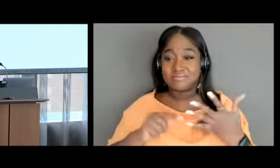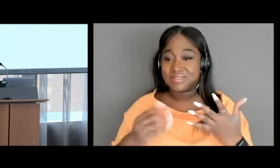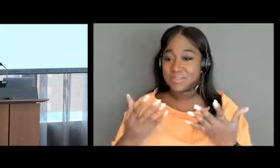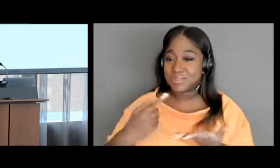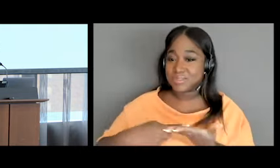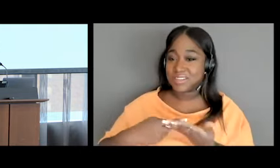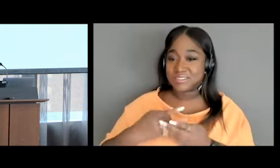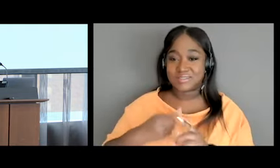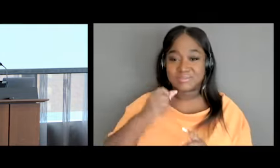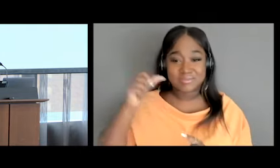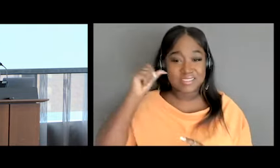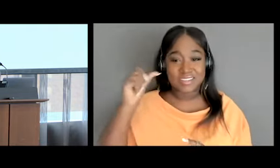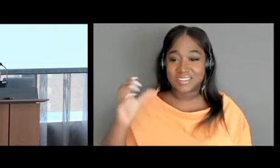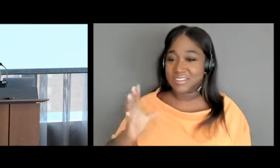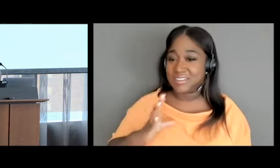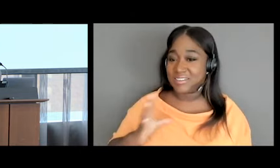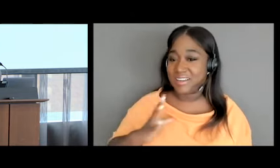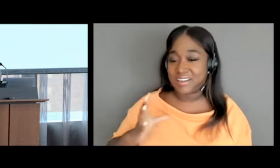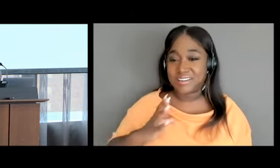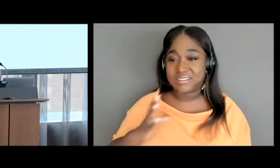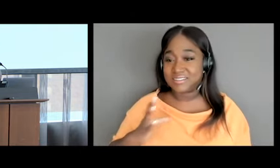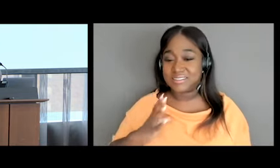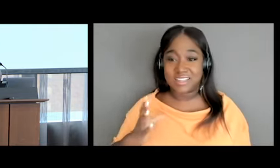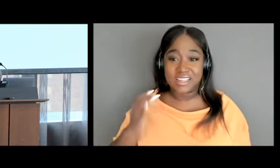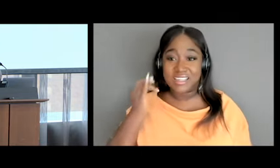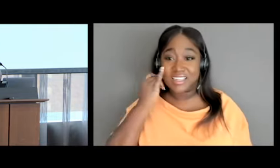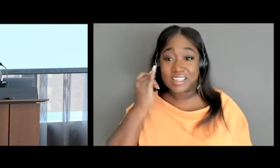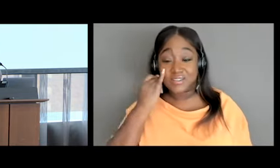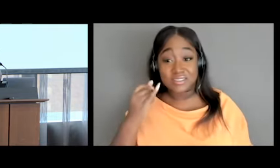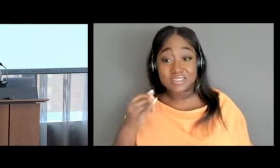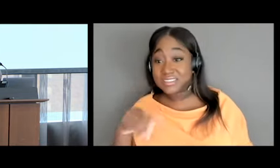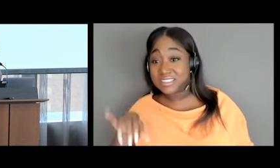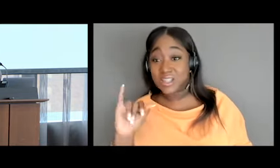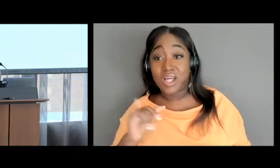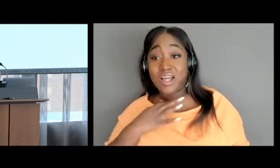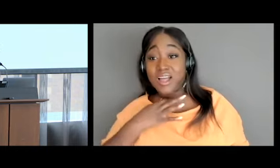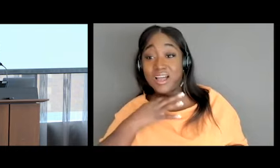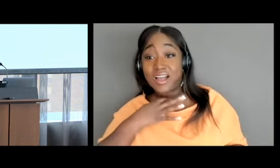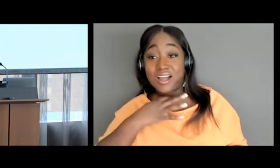we didn't complete the discussion, there were still open-ended questions? Anyone?